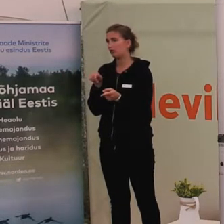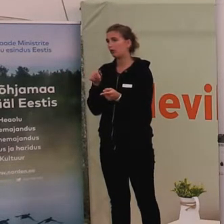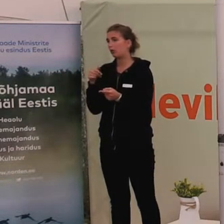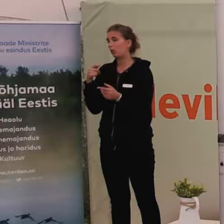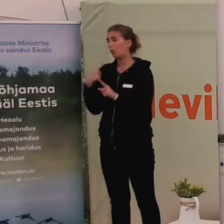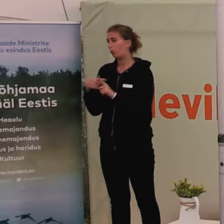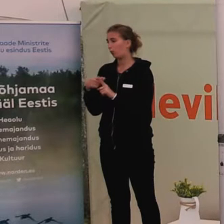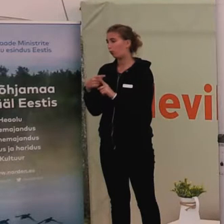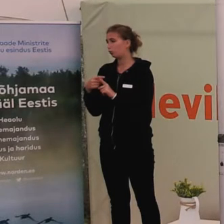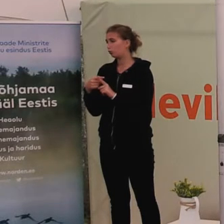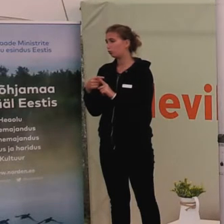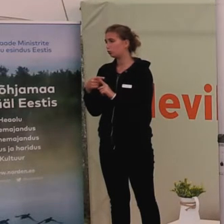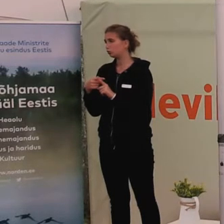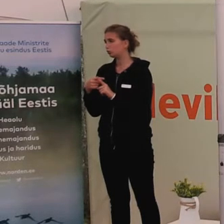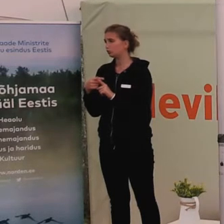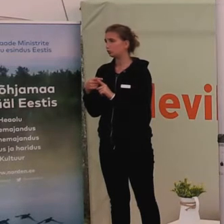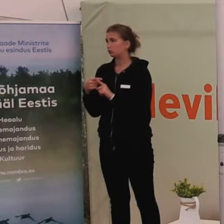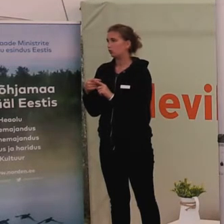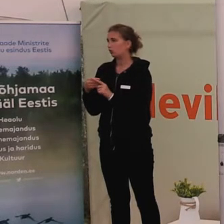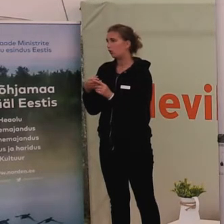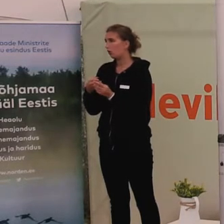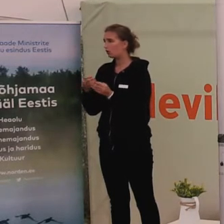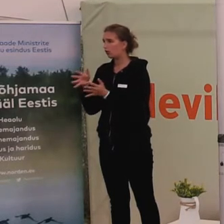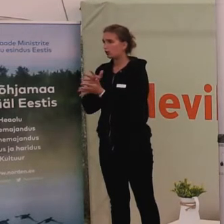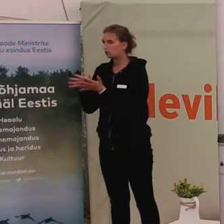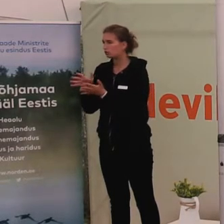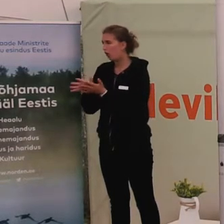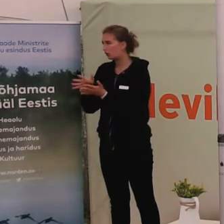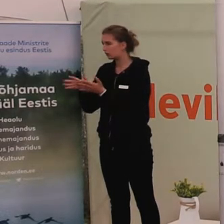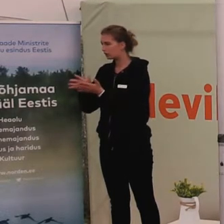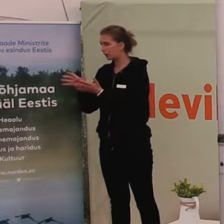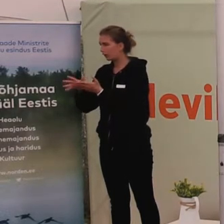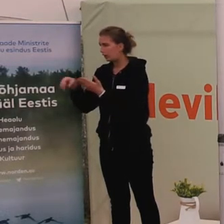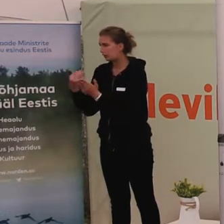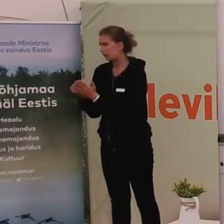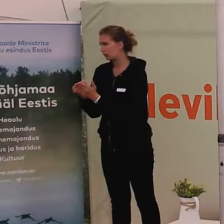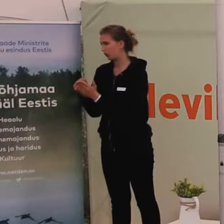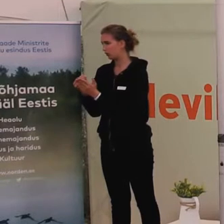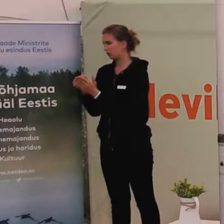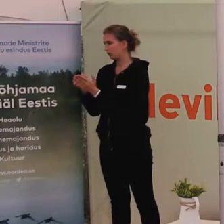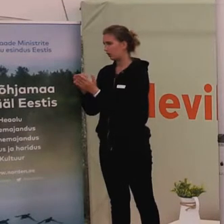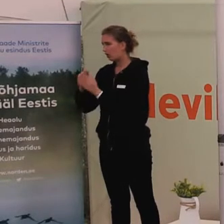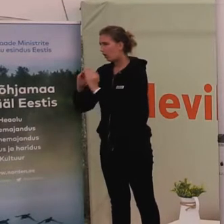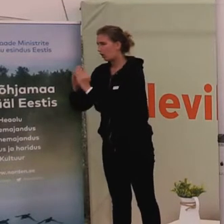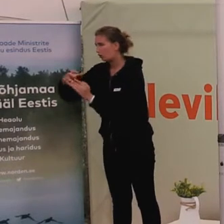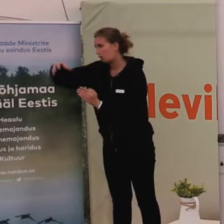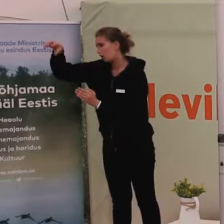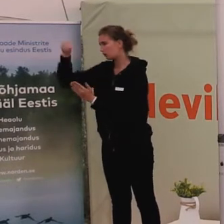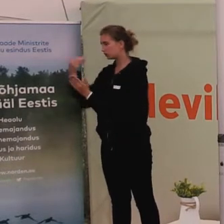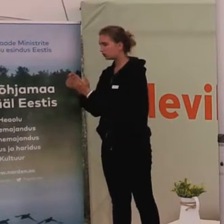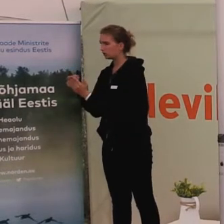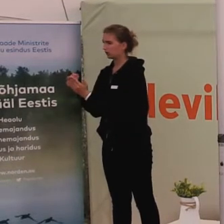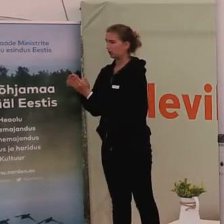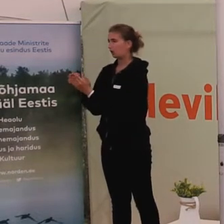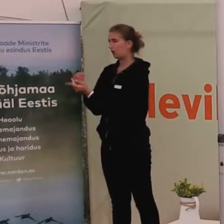Of course, pricing of the externalities, pricing of the pollution, pricing of the greenhouse gases and